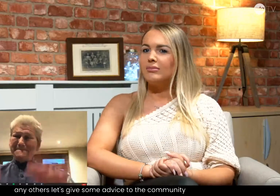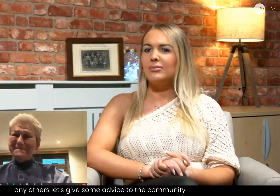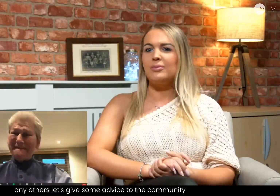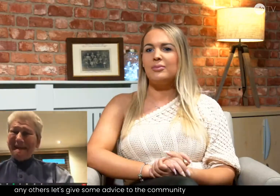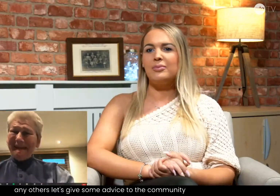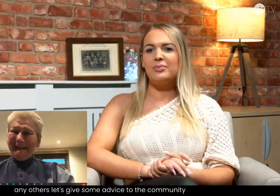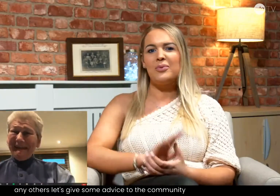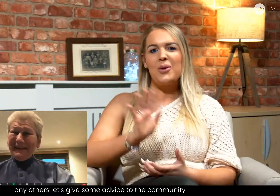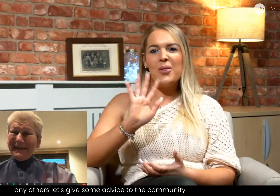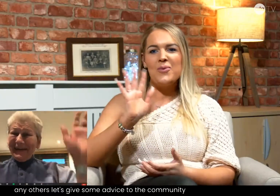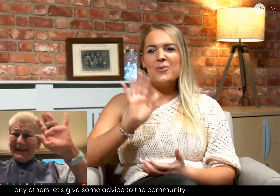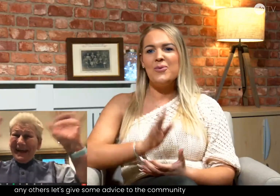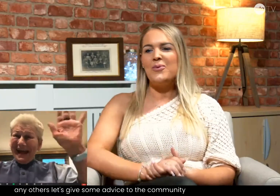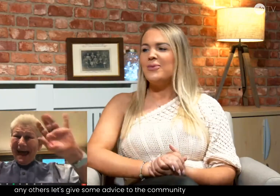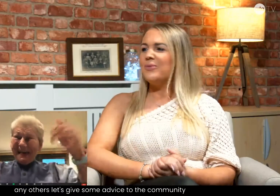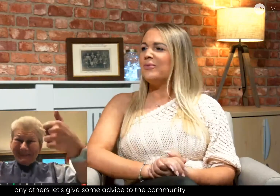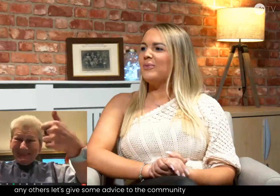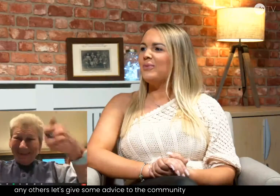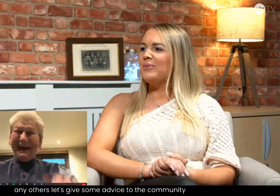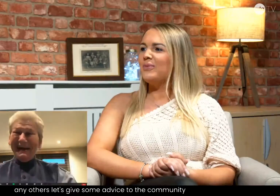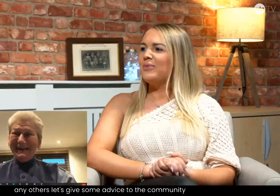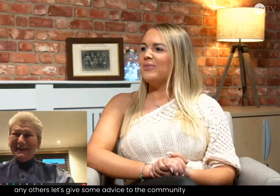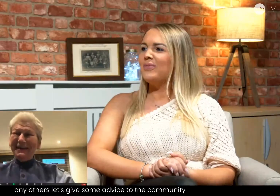Is that? Hello.